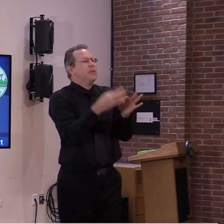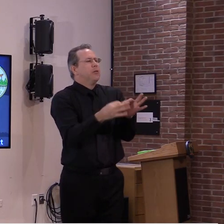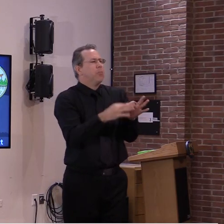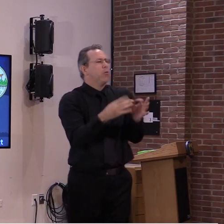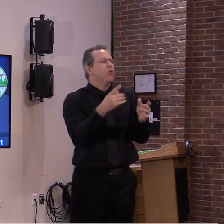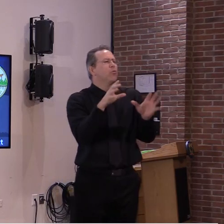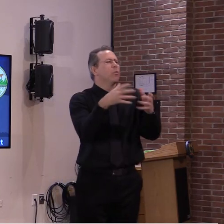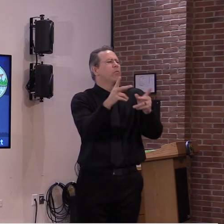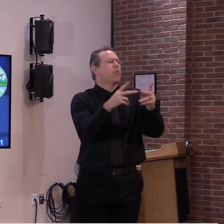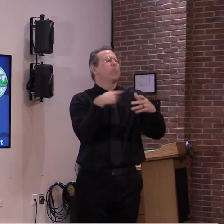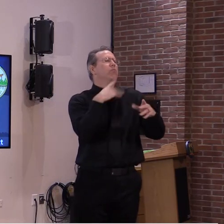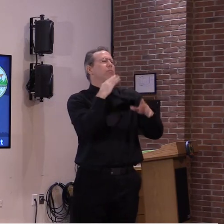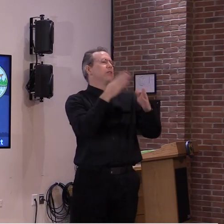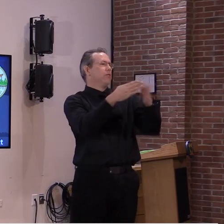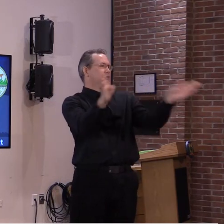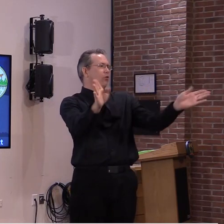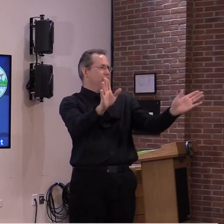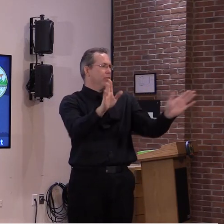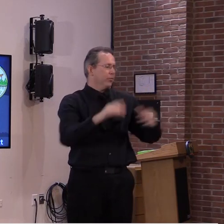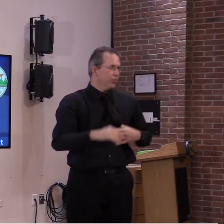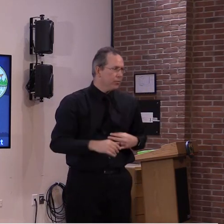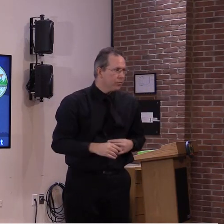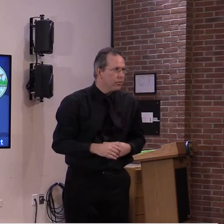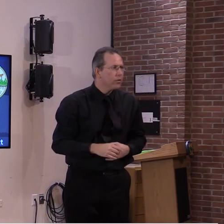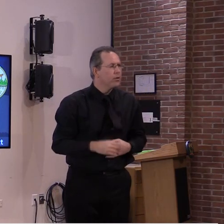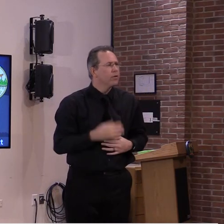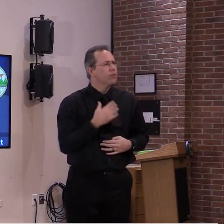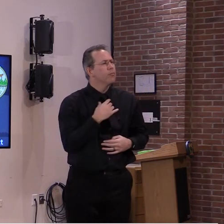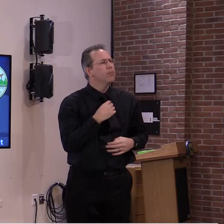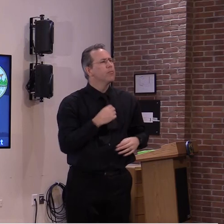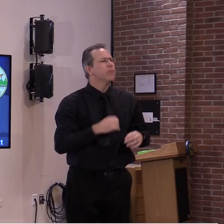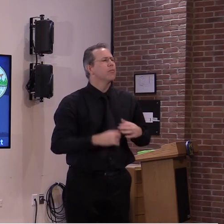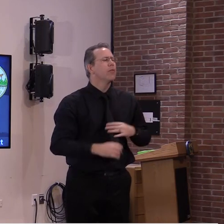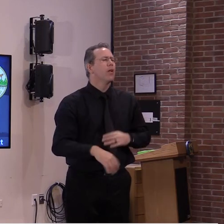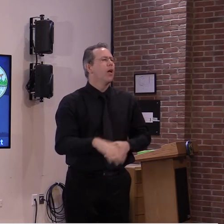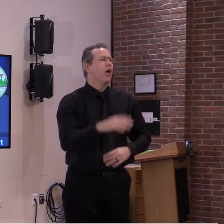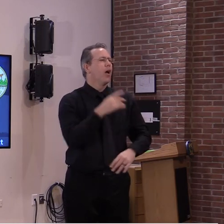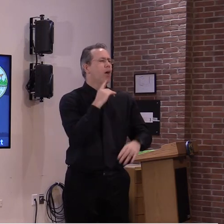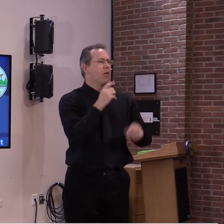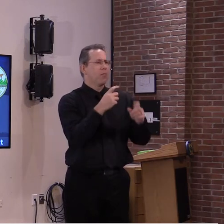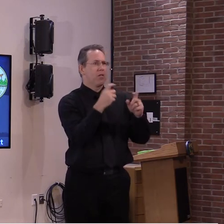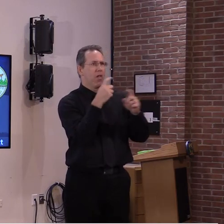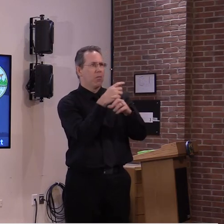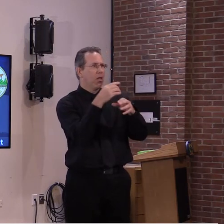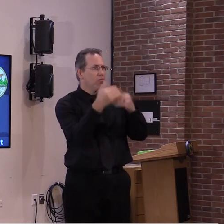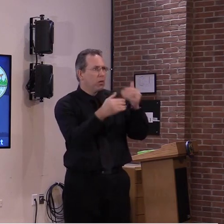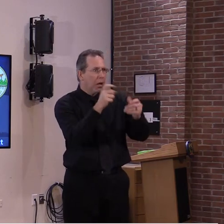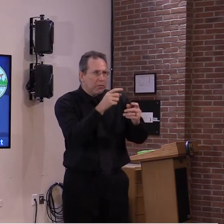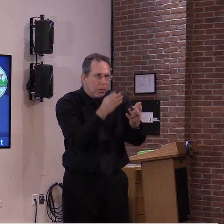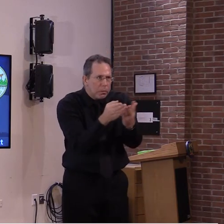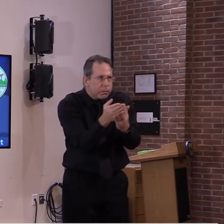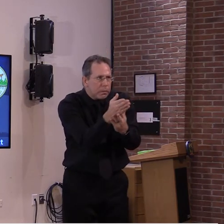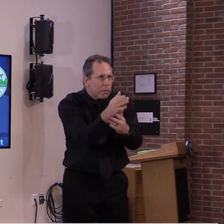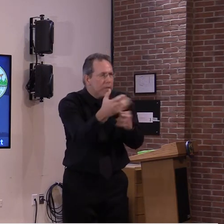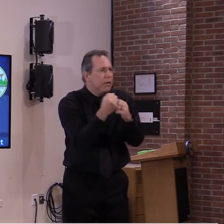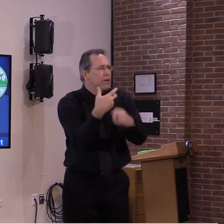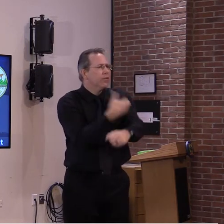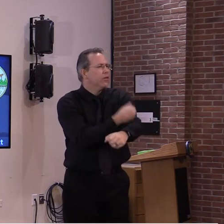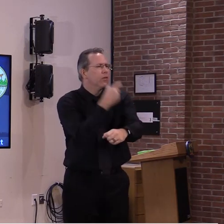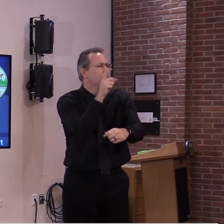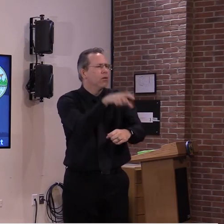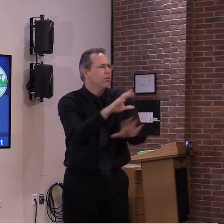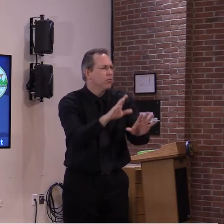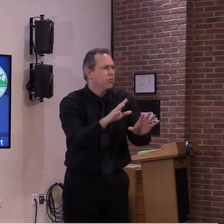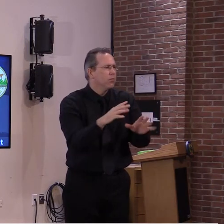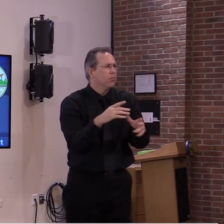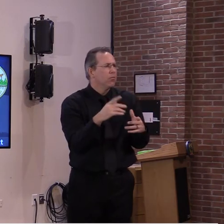criteria, so that it won't be as complex an undertaking as going into long-term care facilities or finding